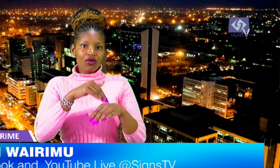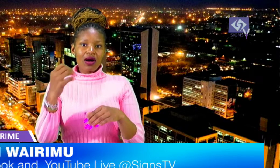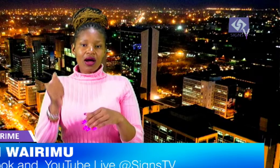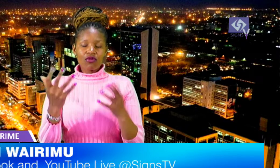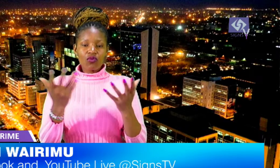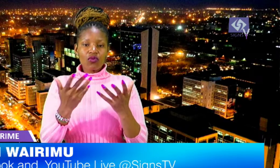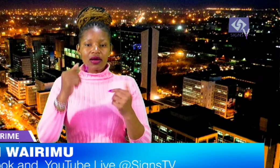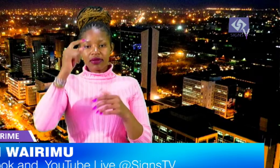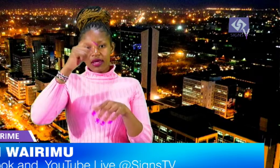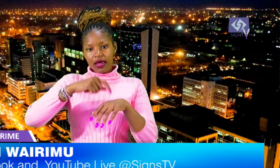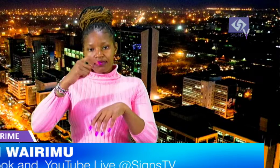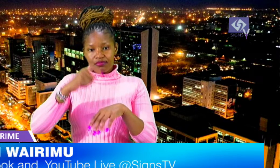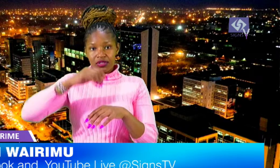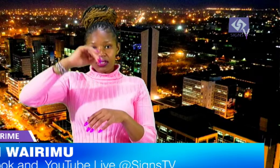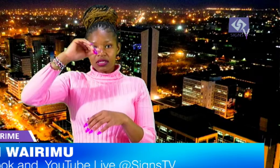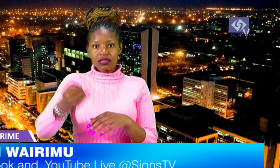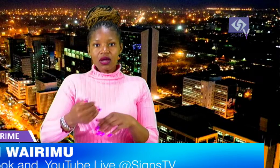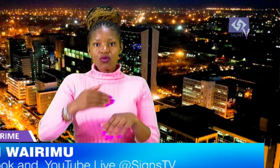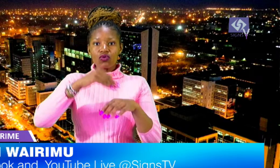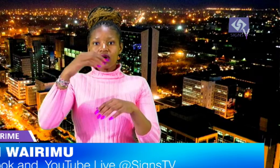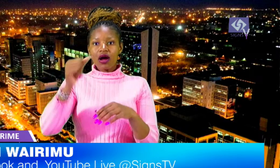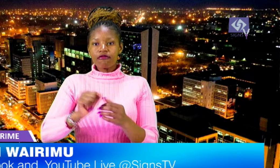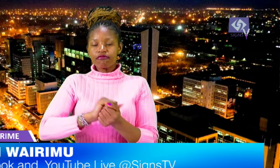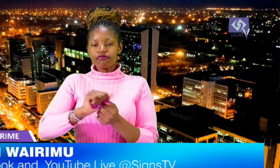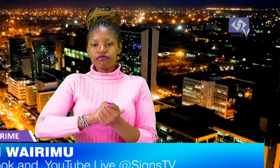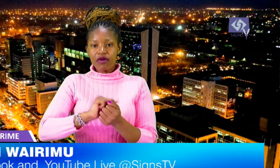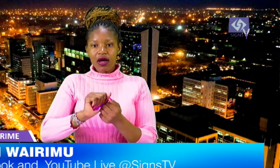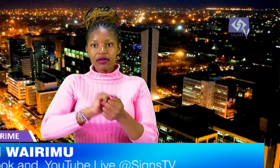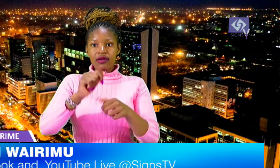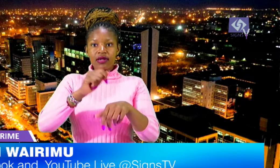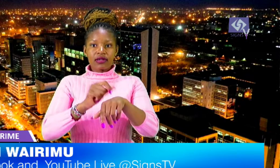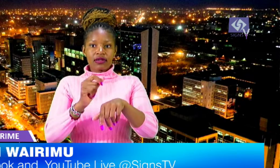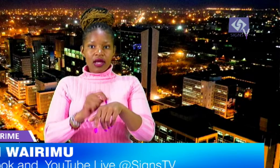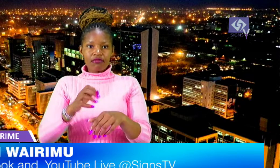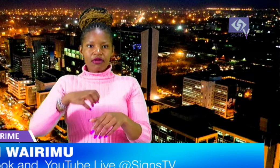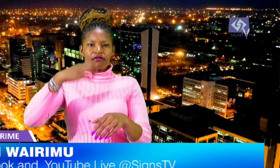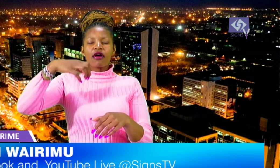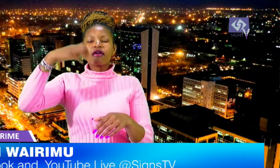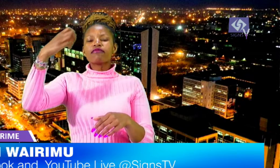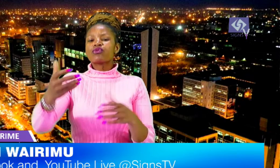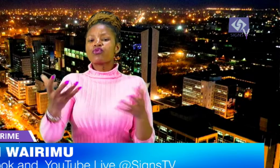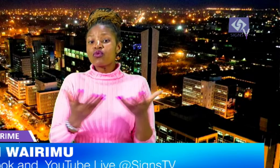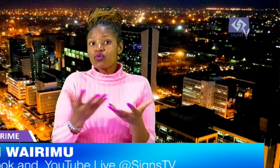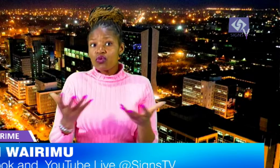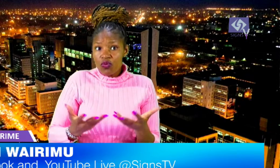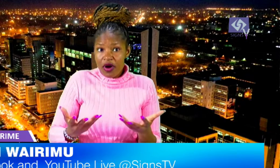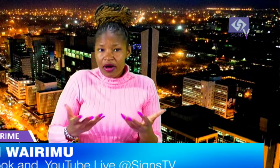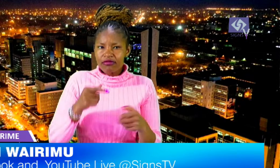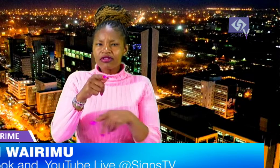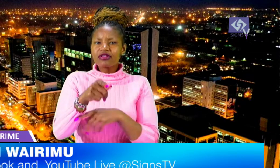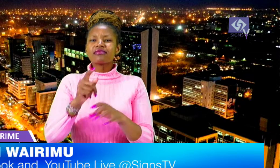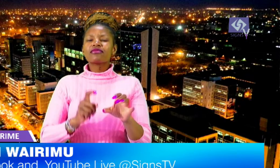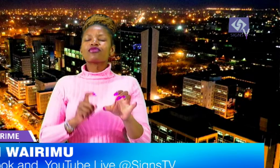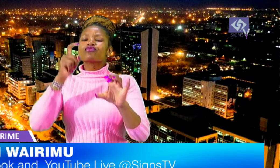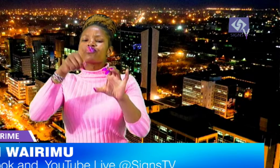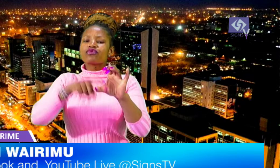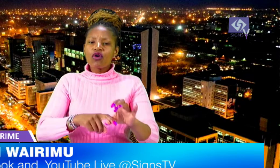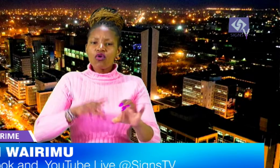Ichung'wah stressed the urgency of recruiting a new commission to prevent the constitution